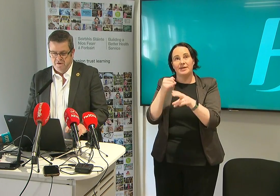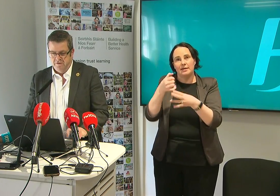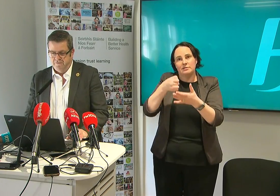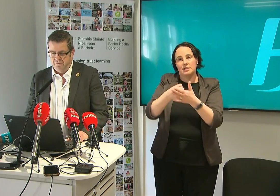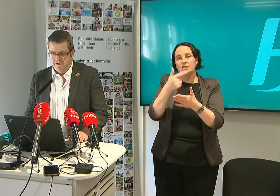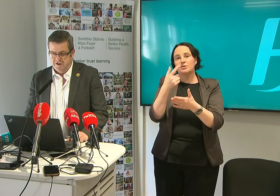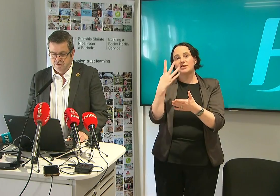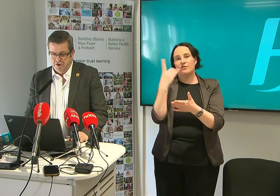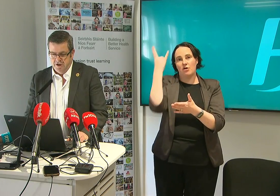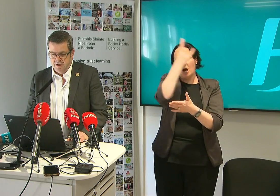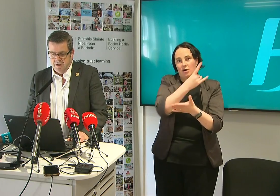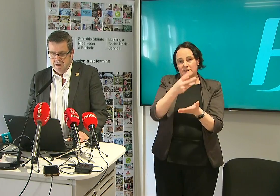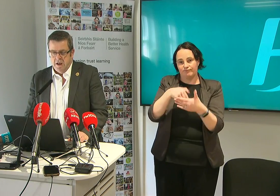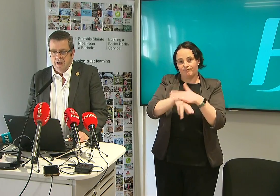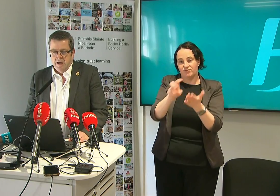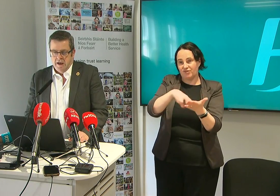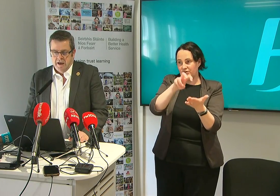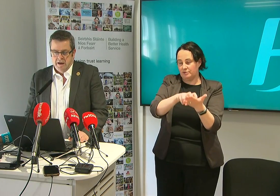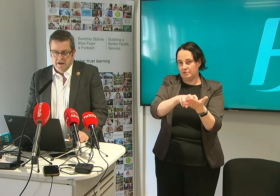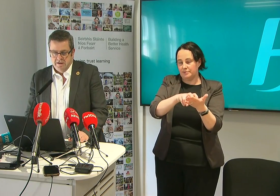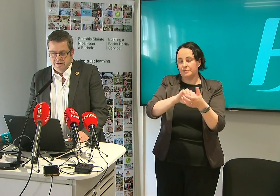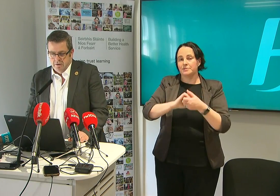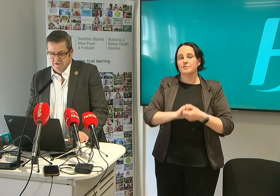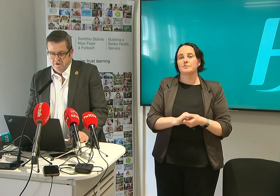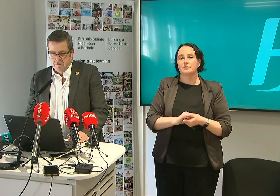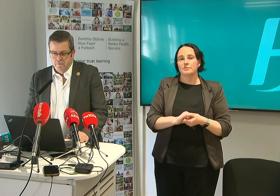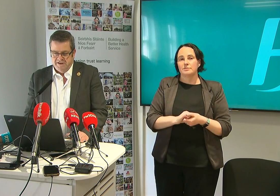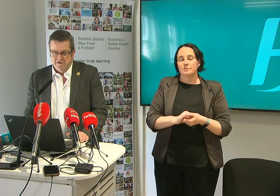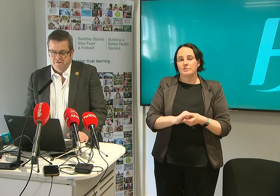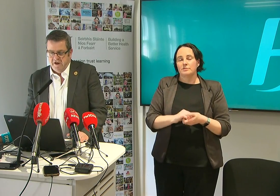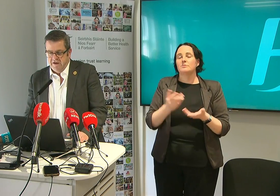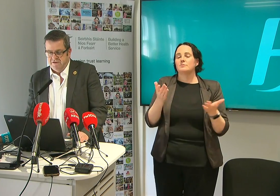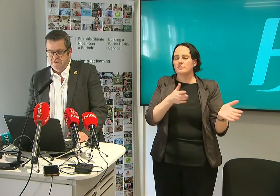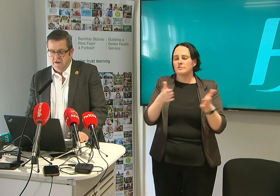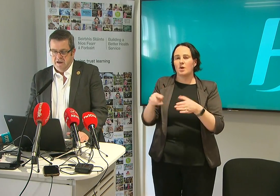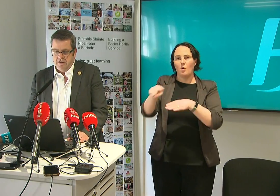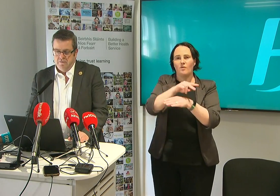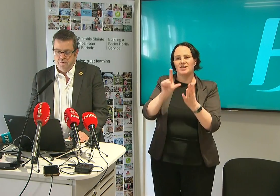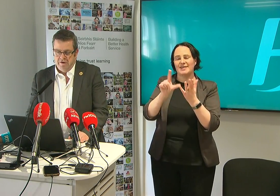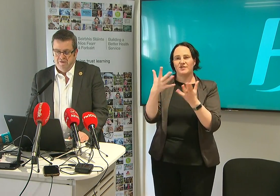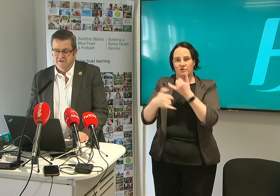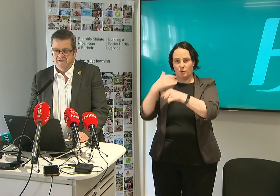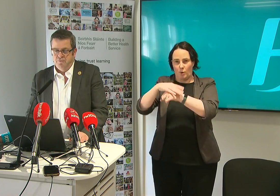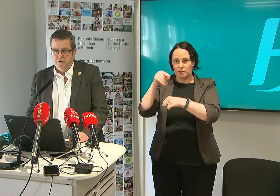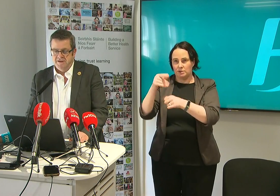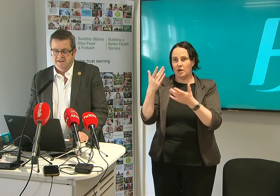within 24 hours of registration. In terms of our over 75s, we